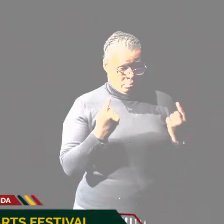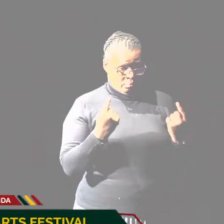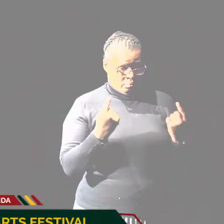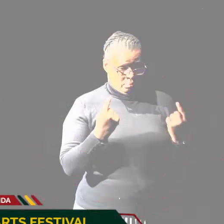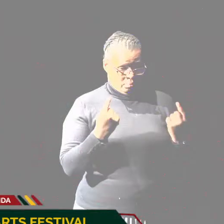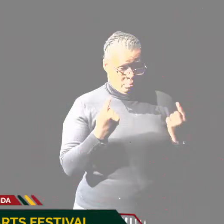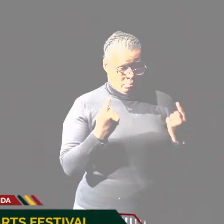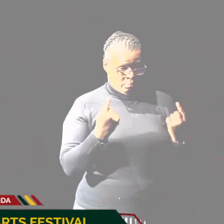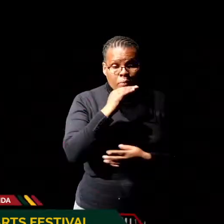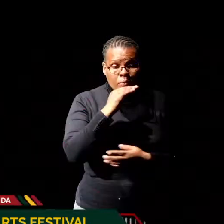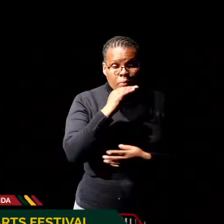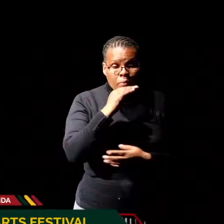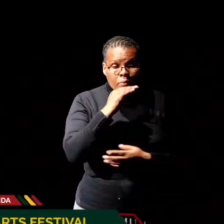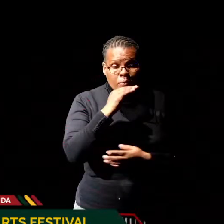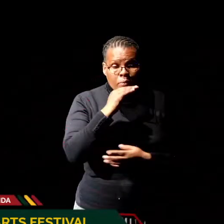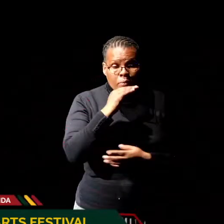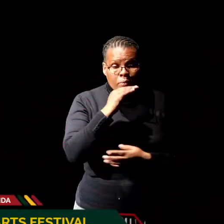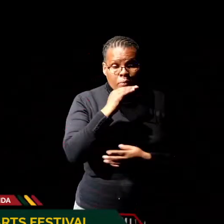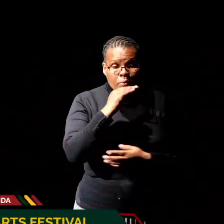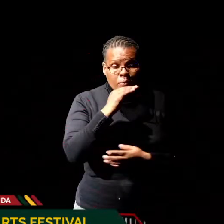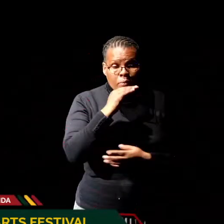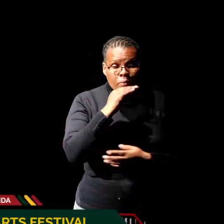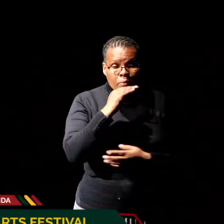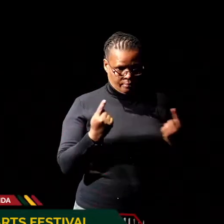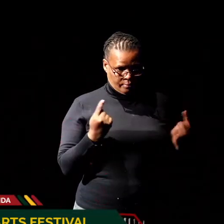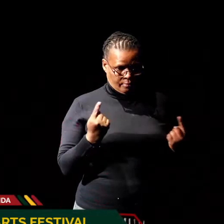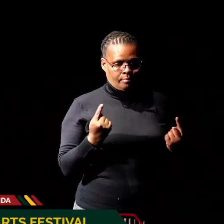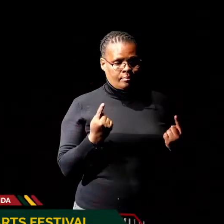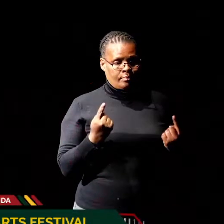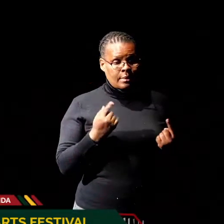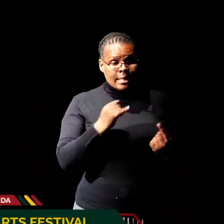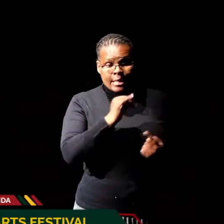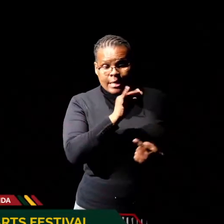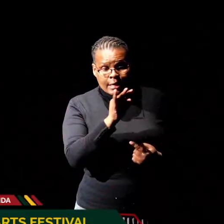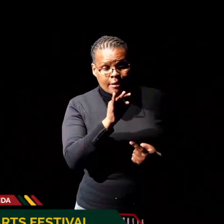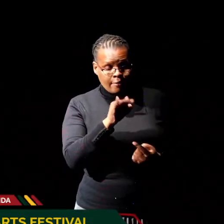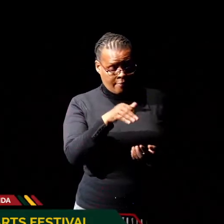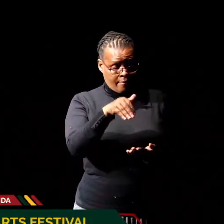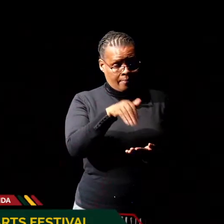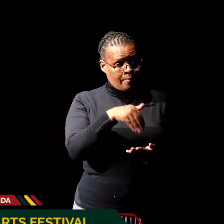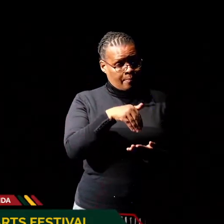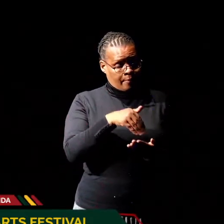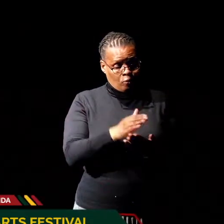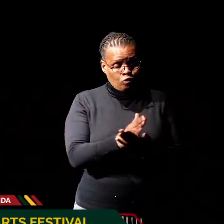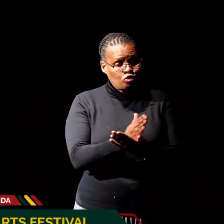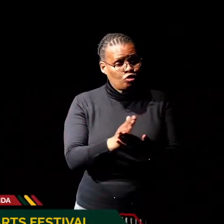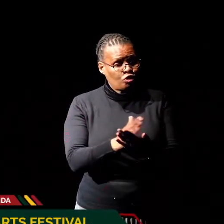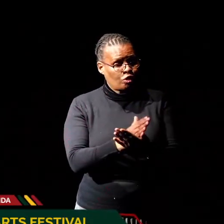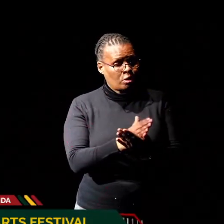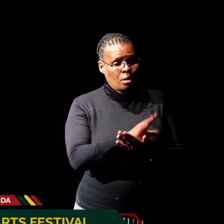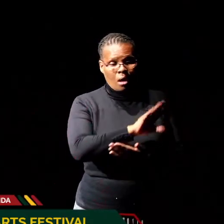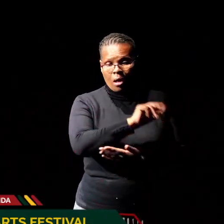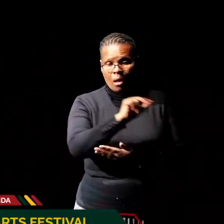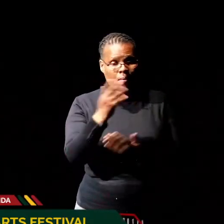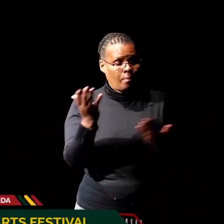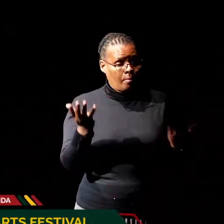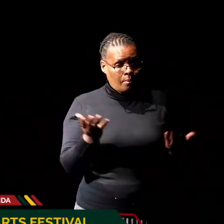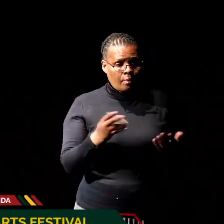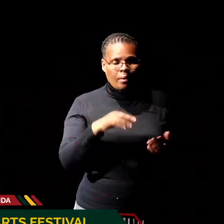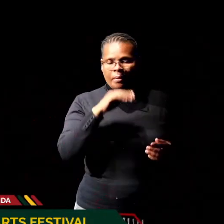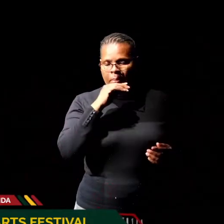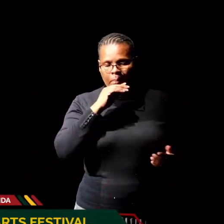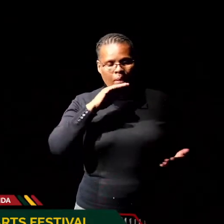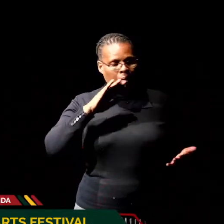sharing. If we are not in a position of sharing with others, then we are missing to